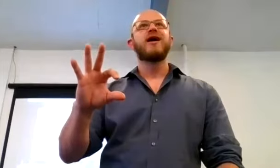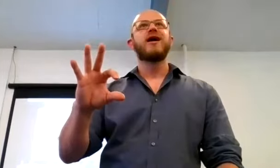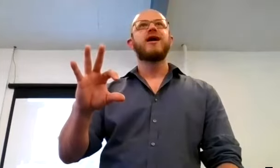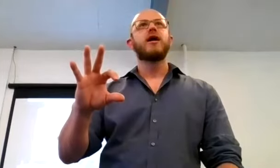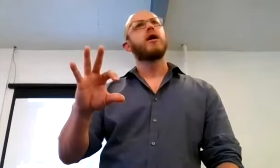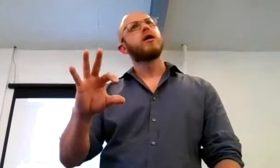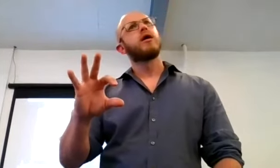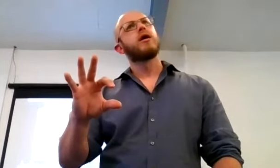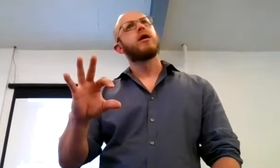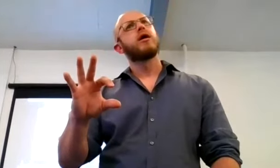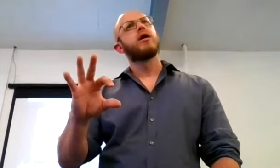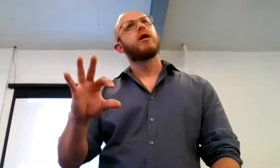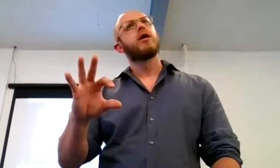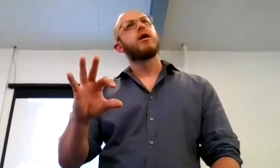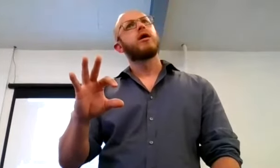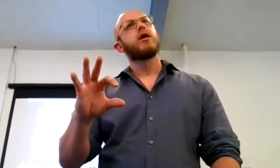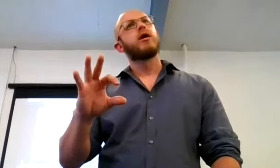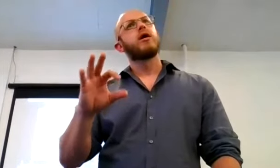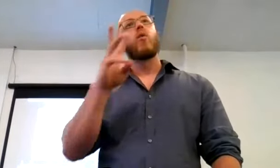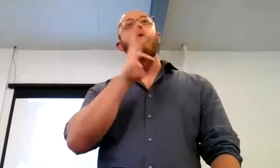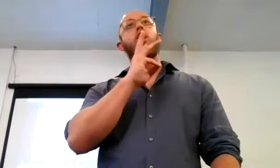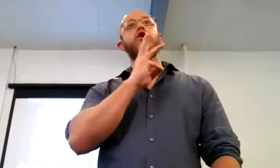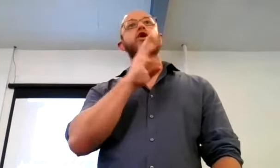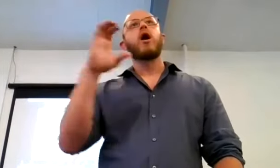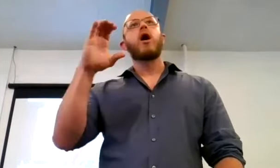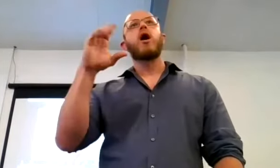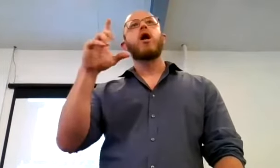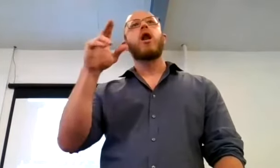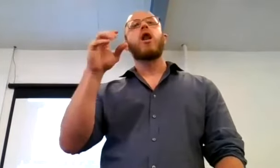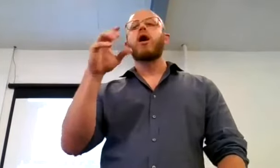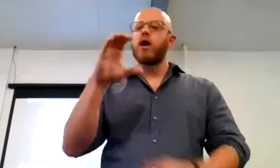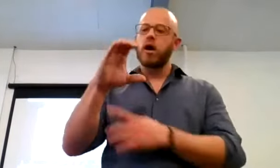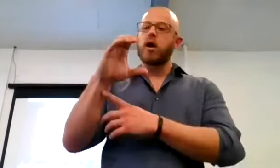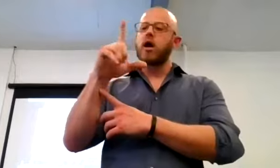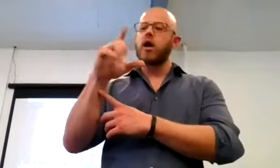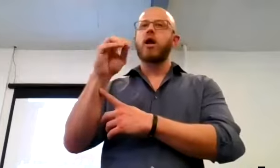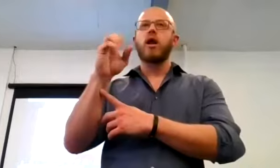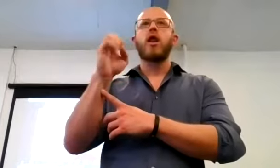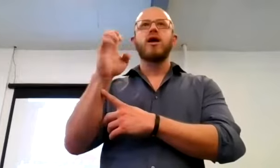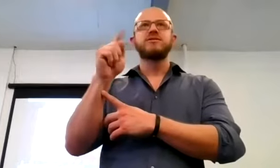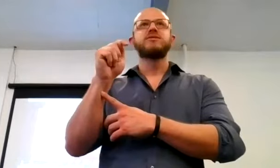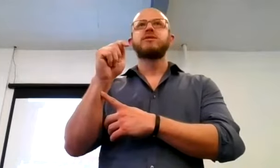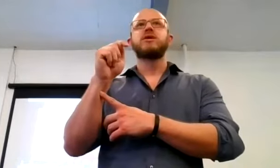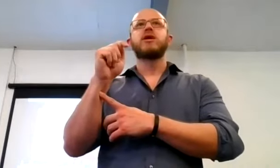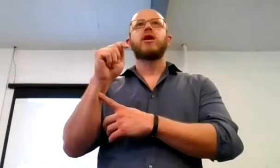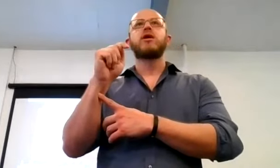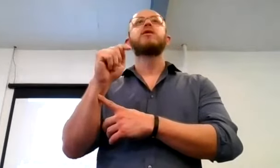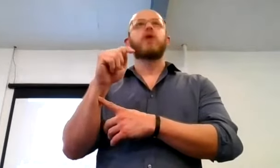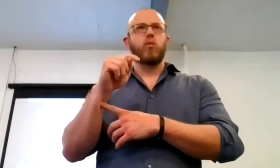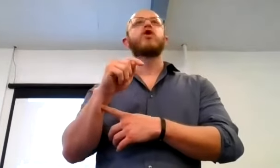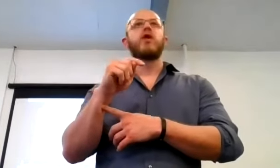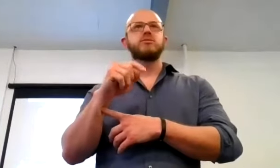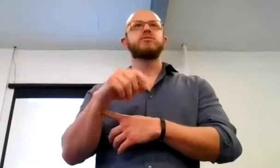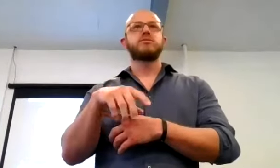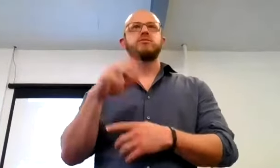coast, water, other word. Oh, water cost.